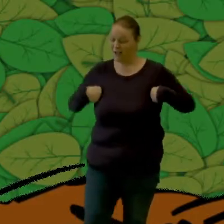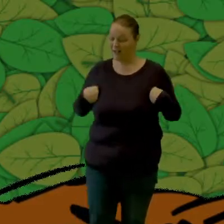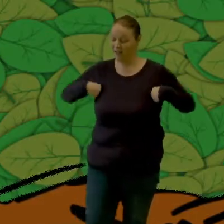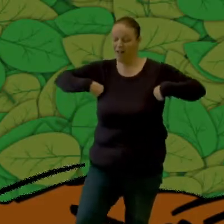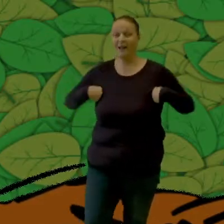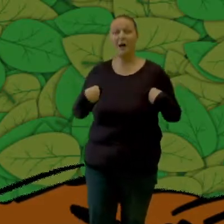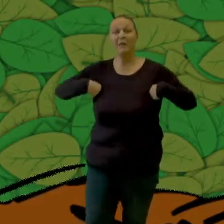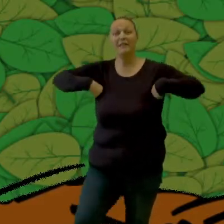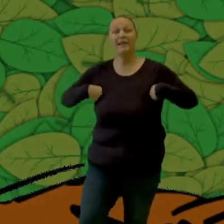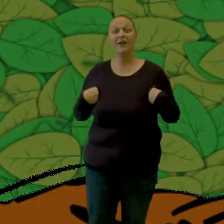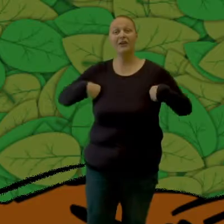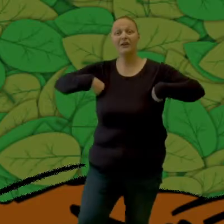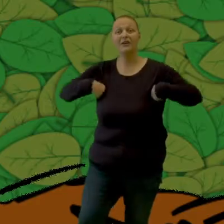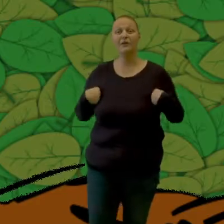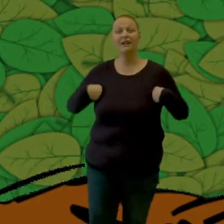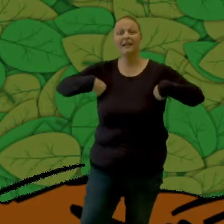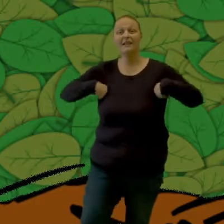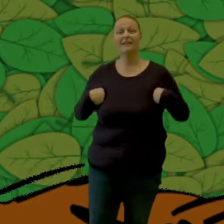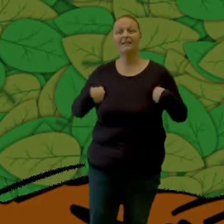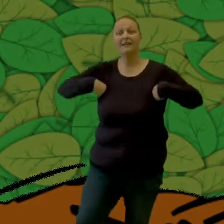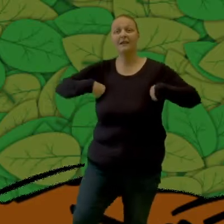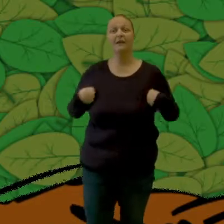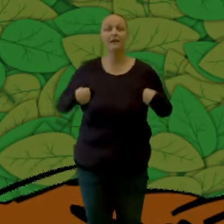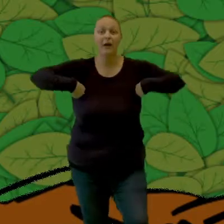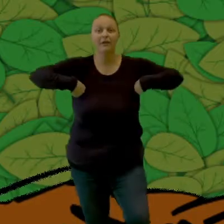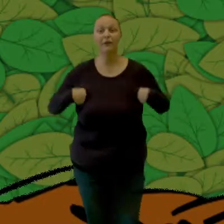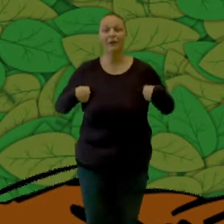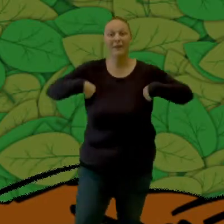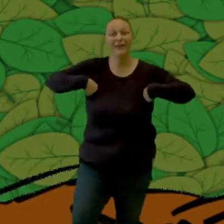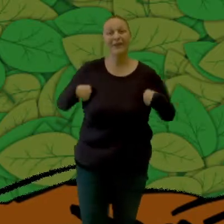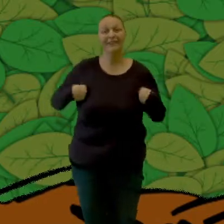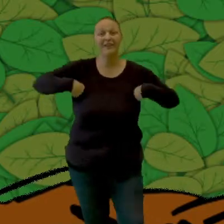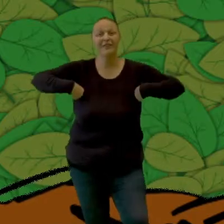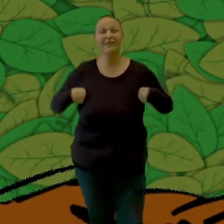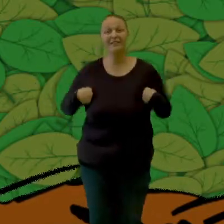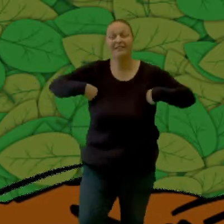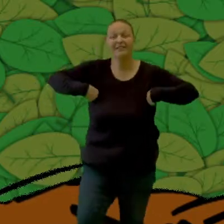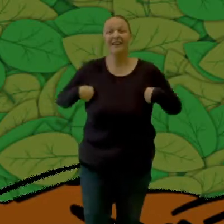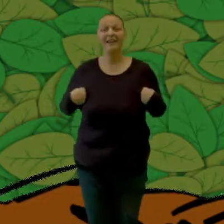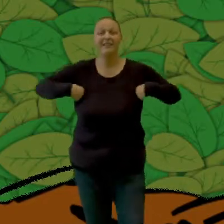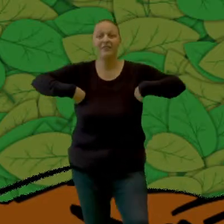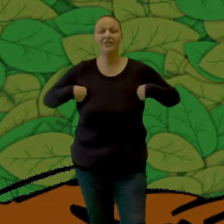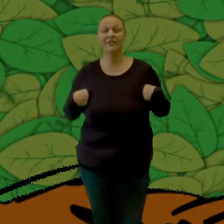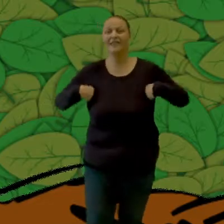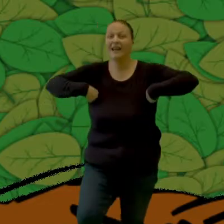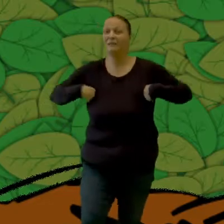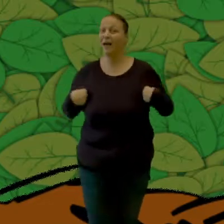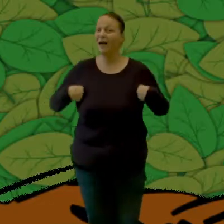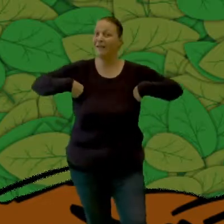couldn't talk, but they all could go like this. Both feet. Mother Goonie Bird had 7 chicks. 7 chicks had Mother